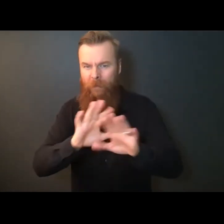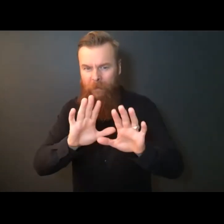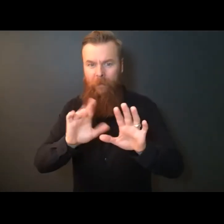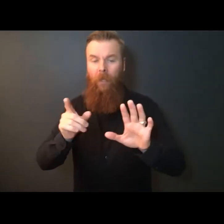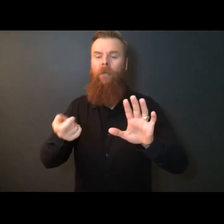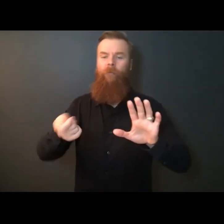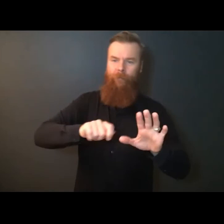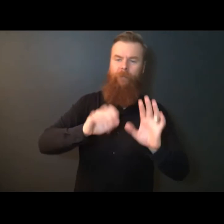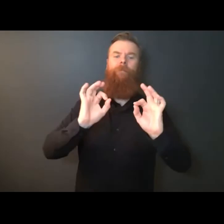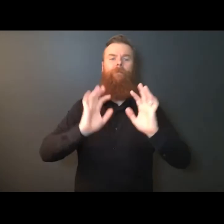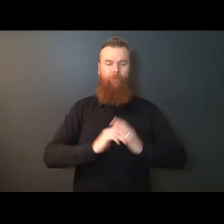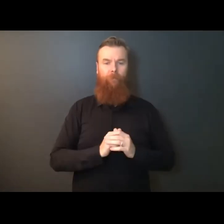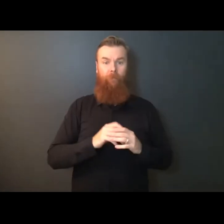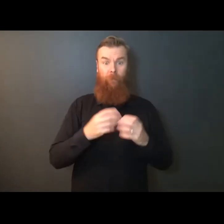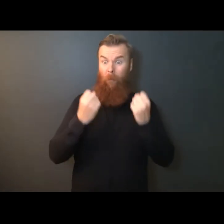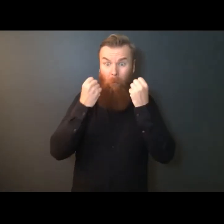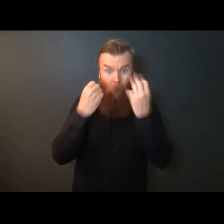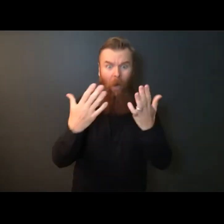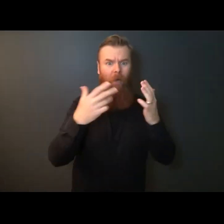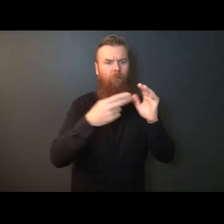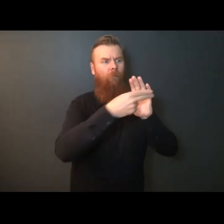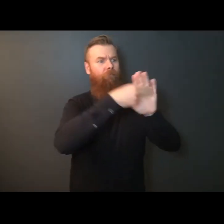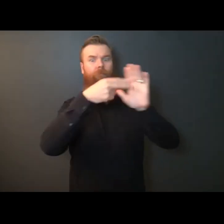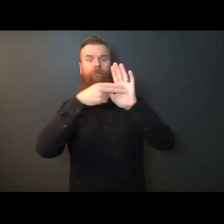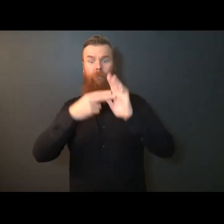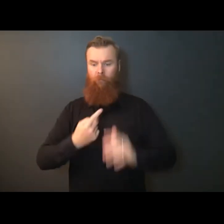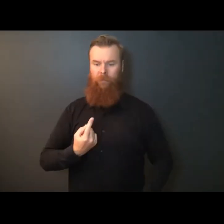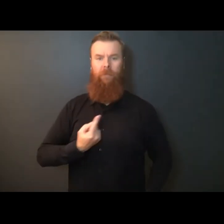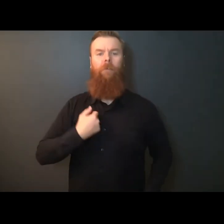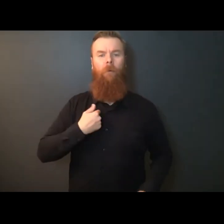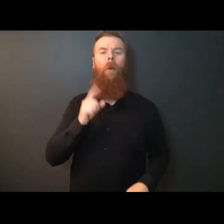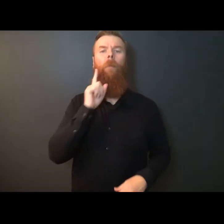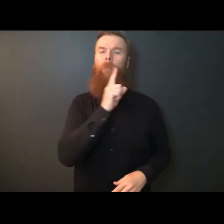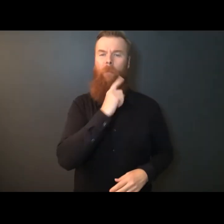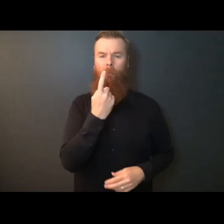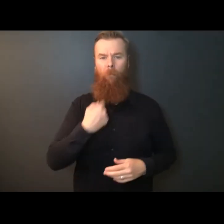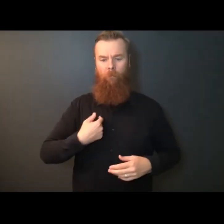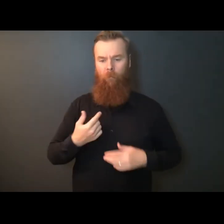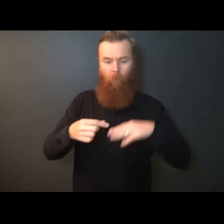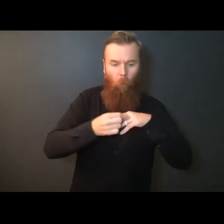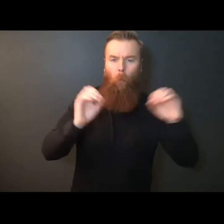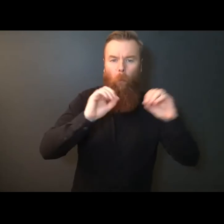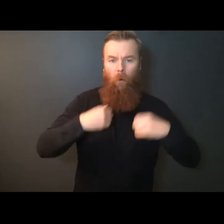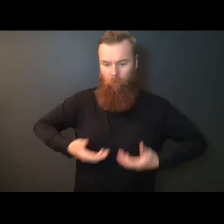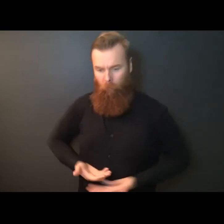a single mom also, what that also entails, right?